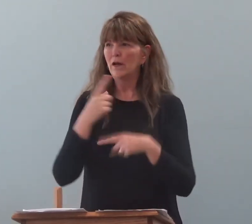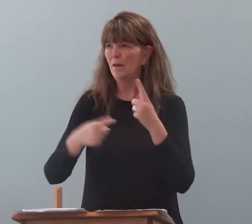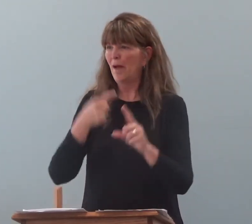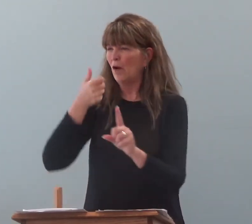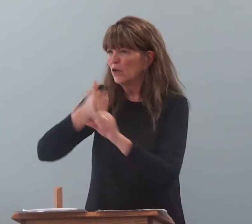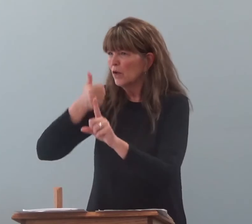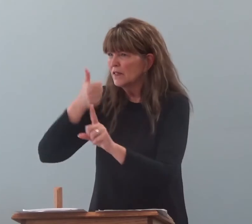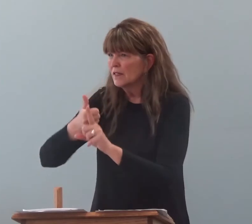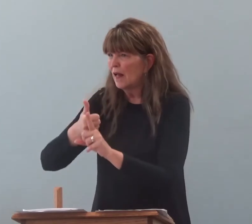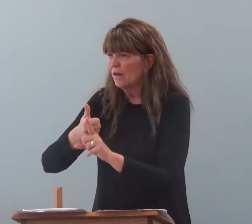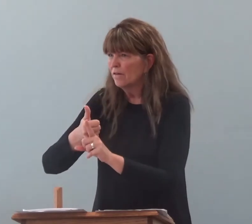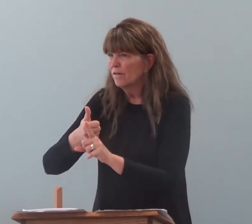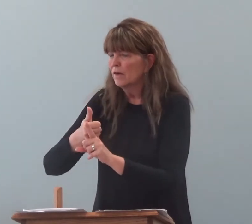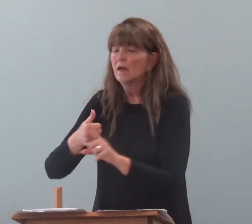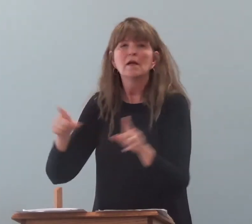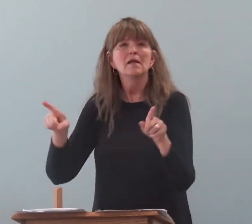as the beautiful person you are.